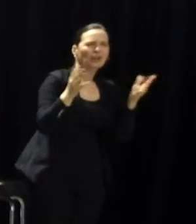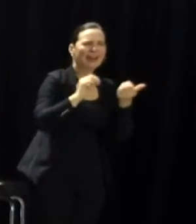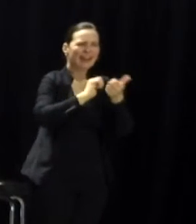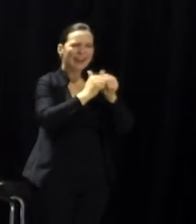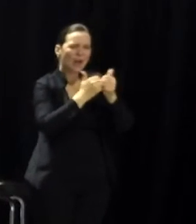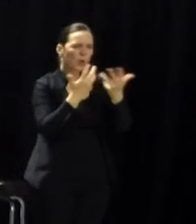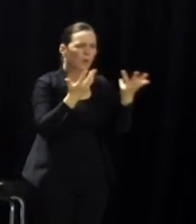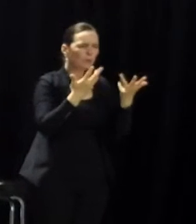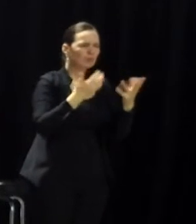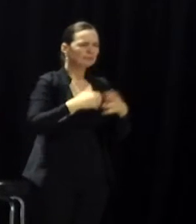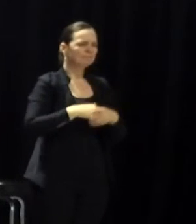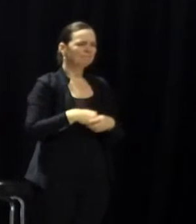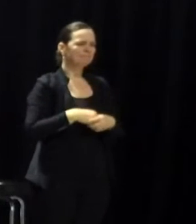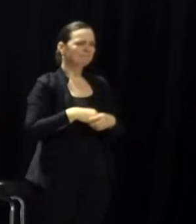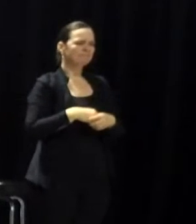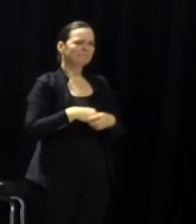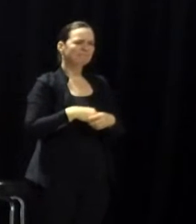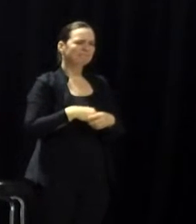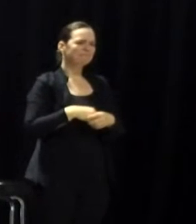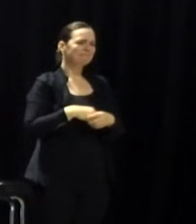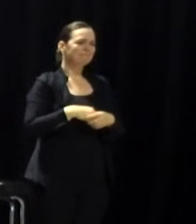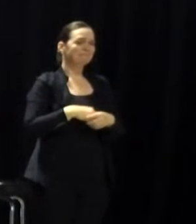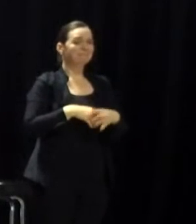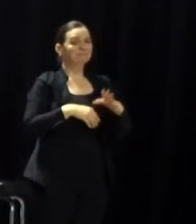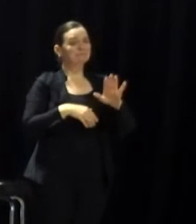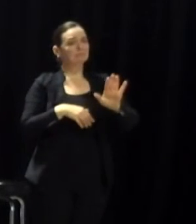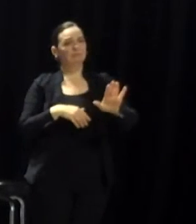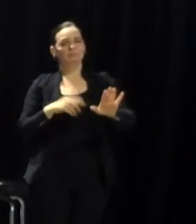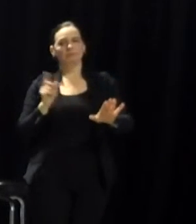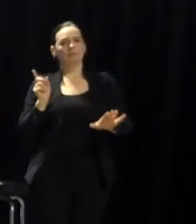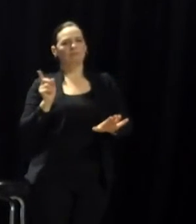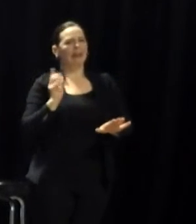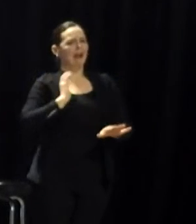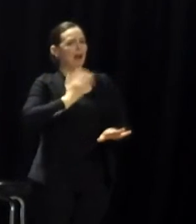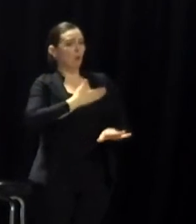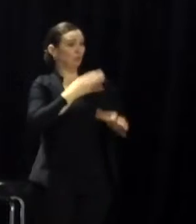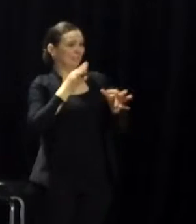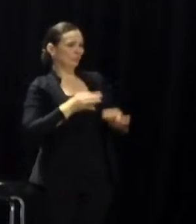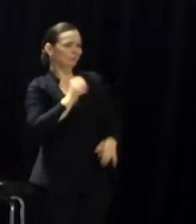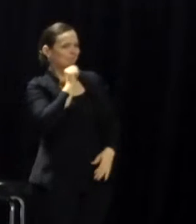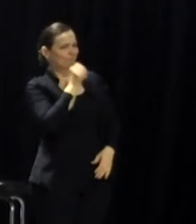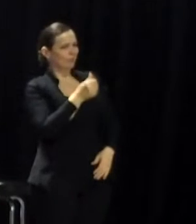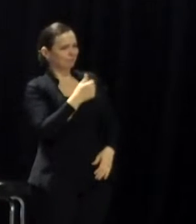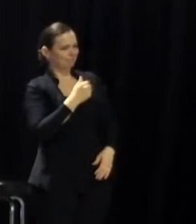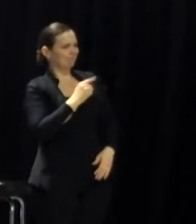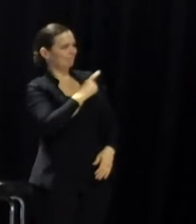So we'll reiterate that every time we speak about this. The state's